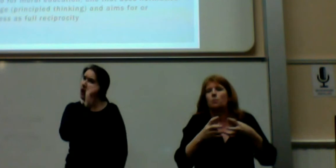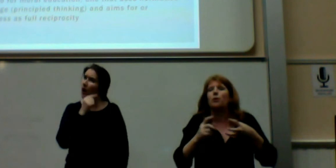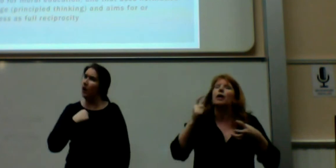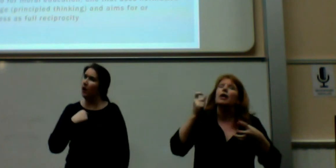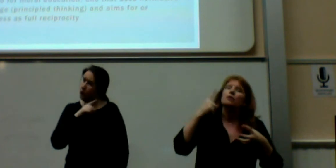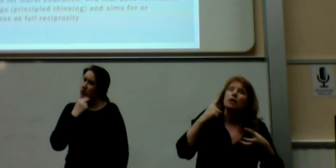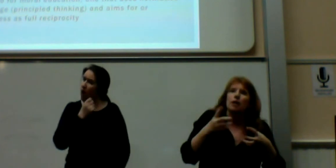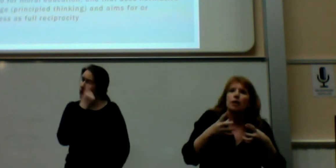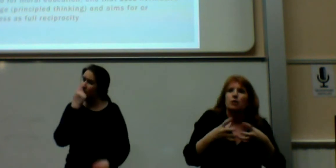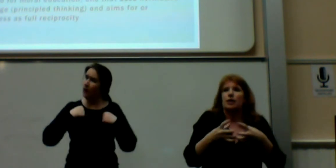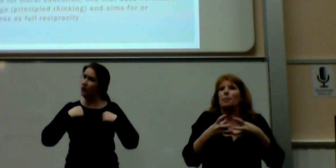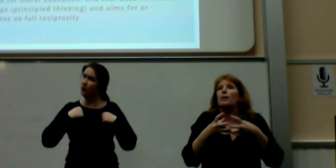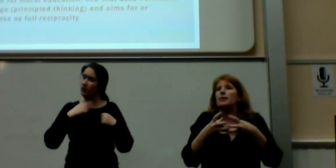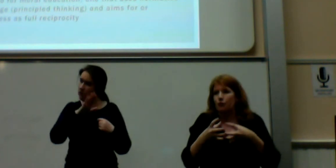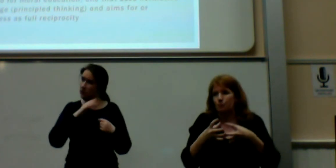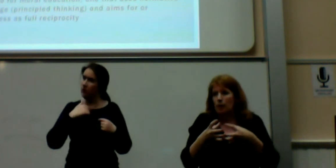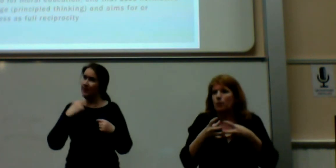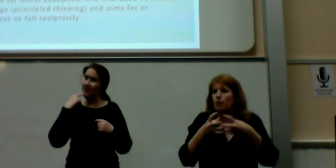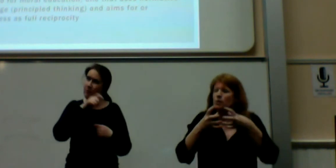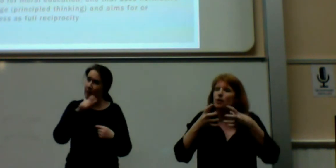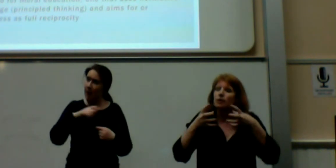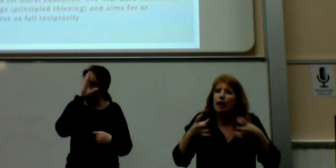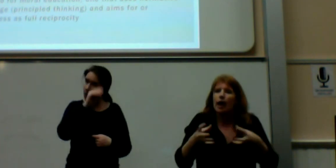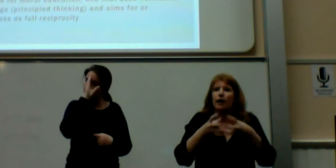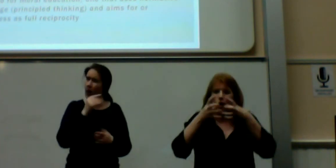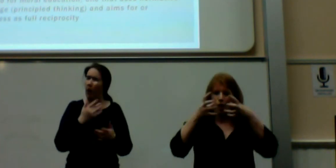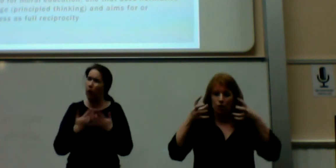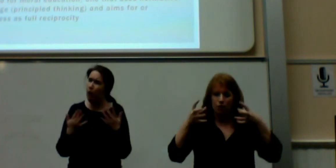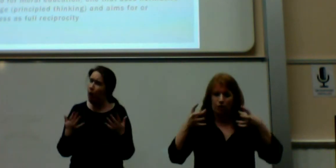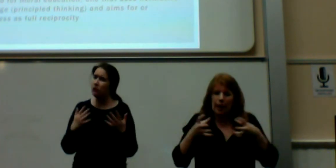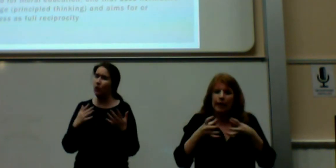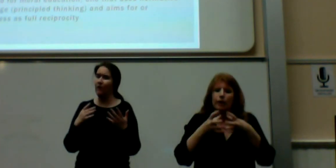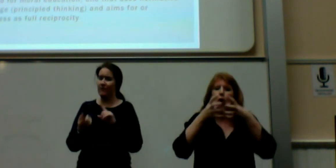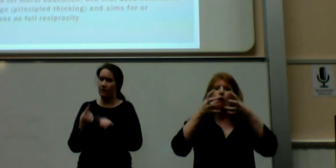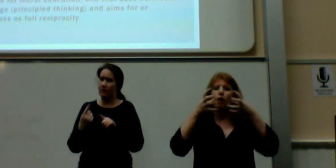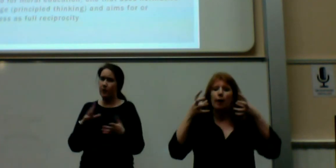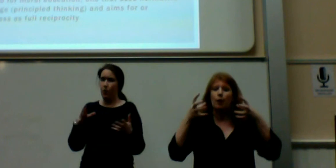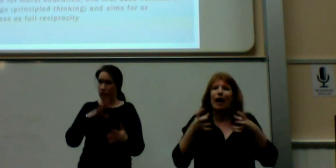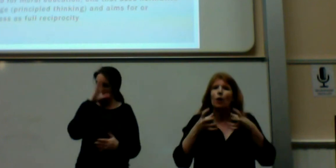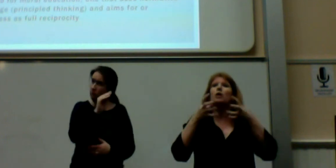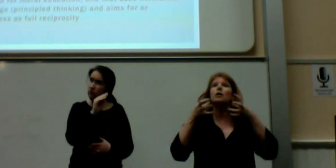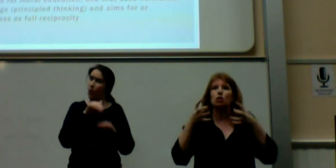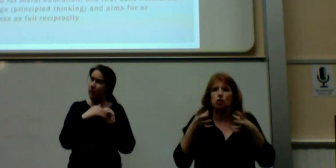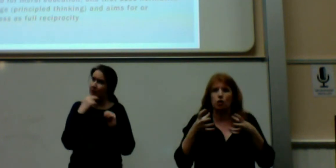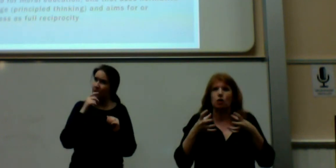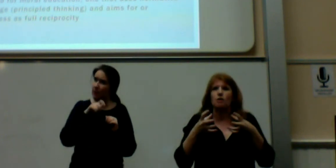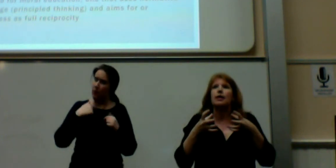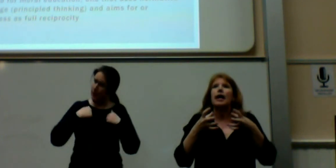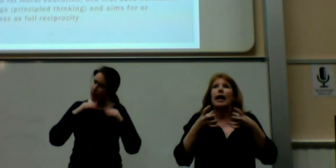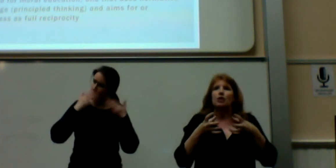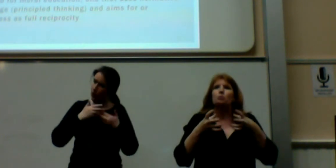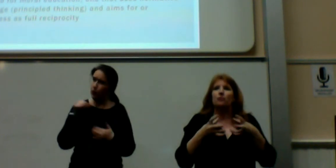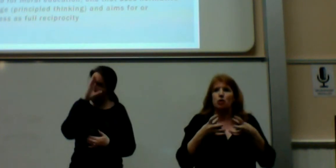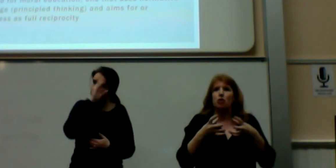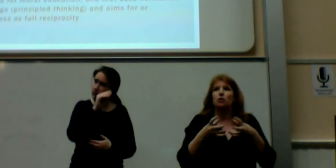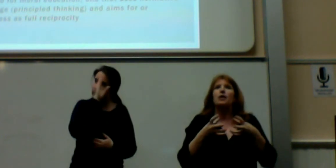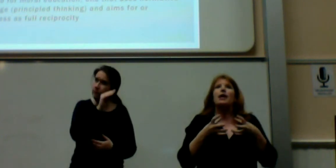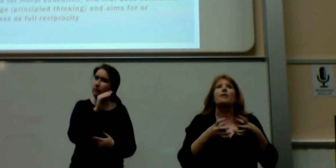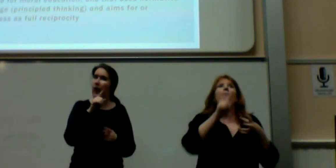of the interpreter. You need to understand about deaf people. There was a lot of dialogue about our concerns